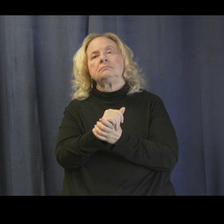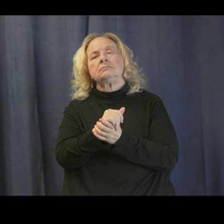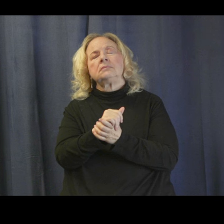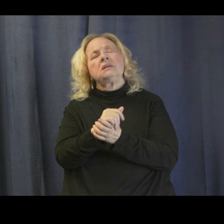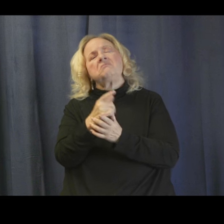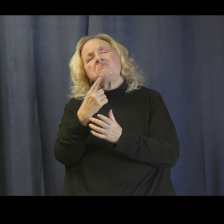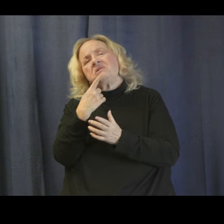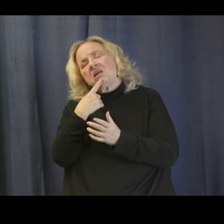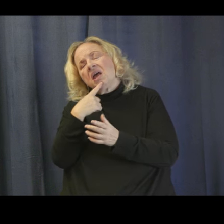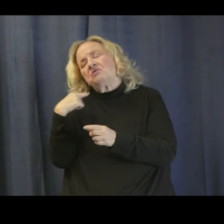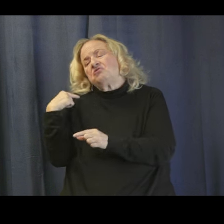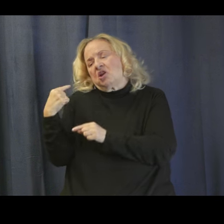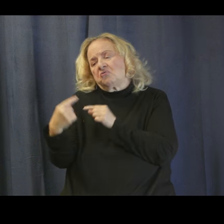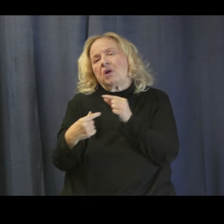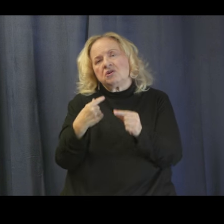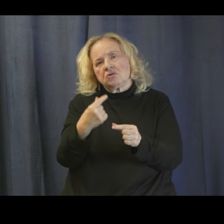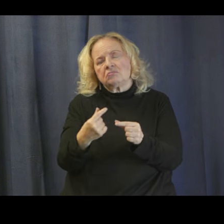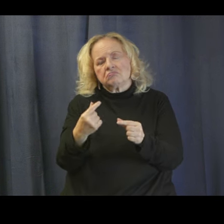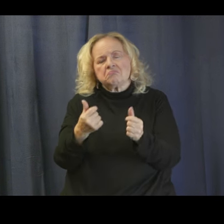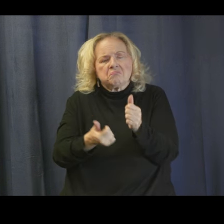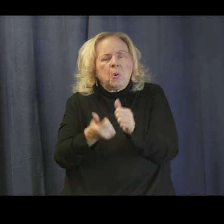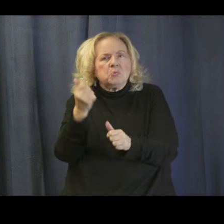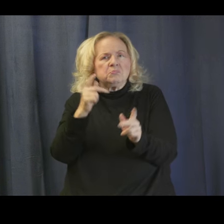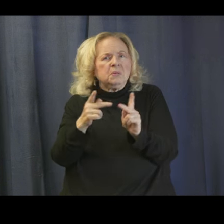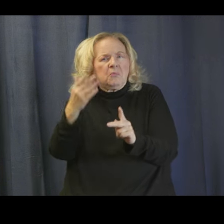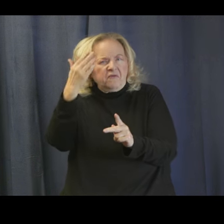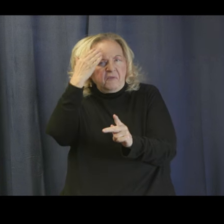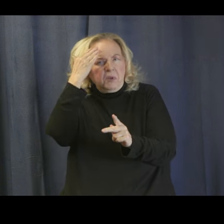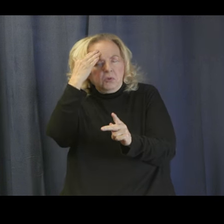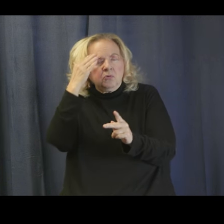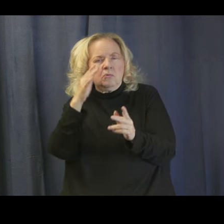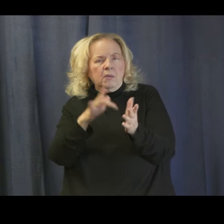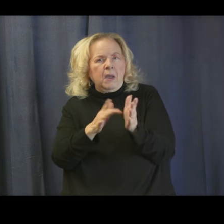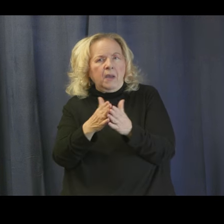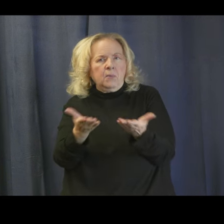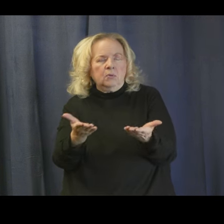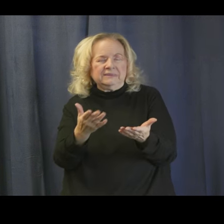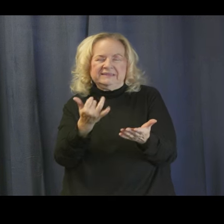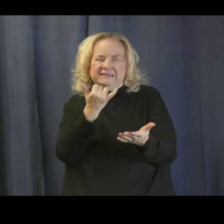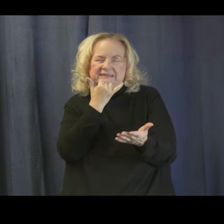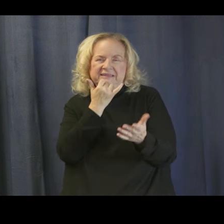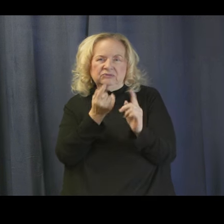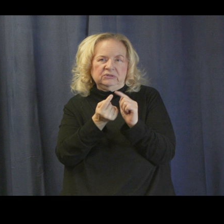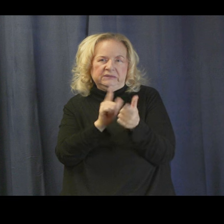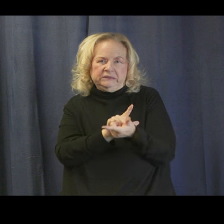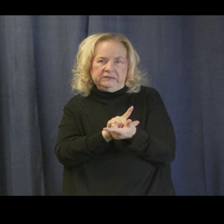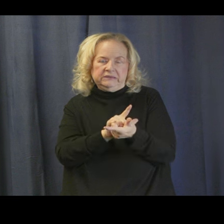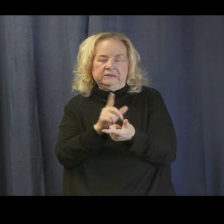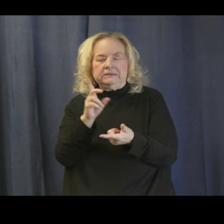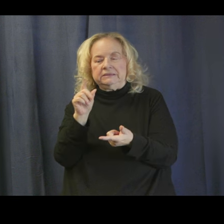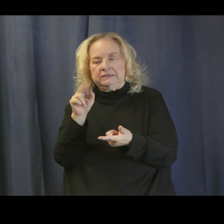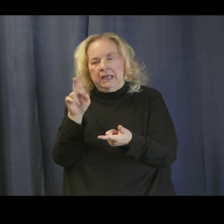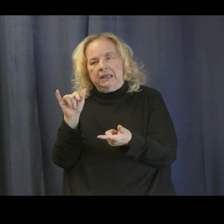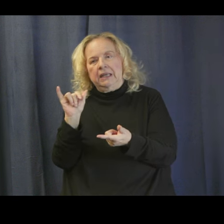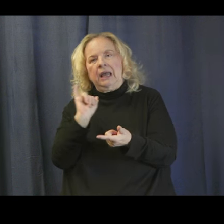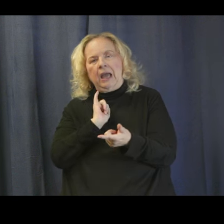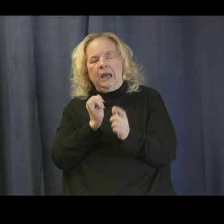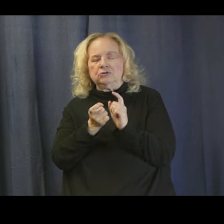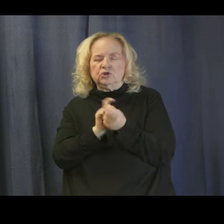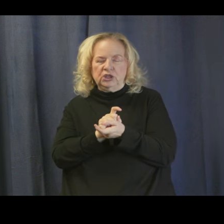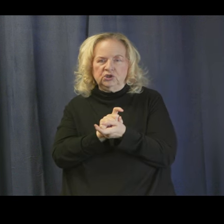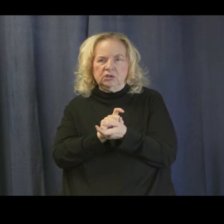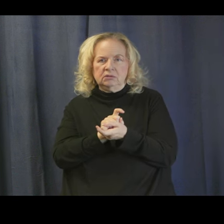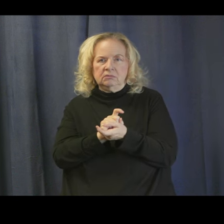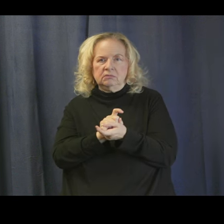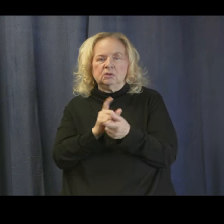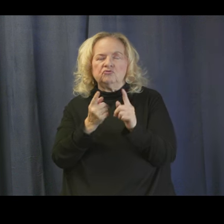Okay, it says generations in everyone's Bible, but that's another correction that Danny and I are